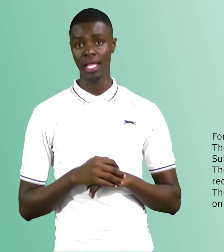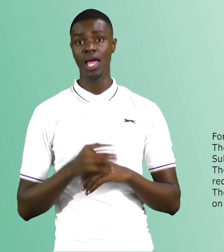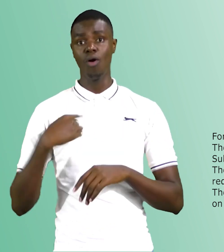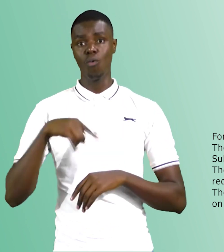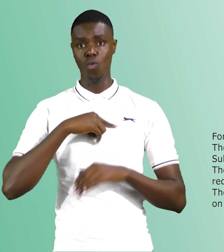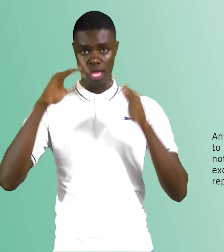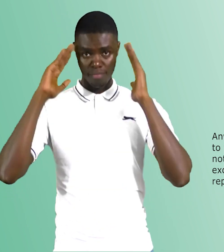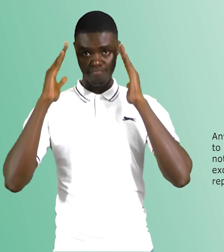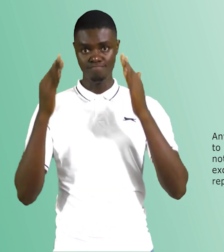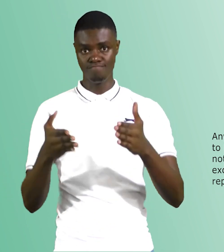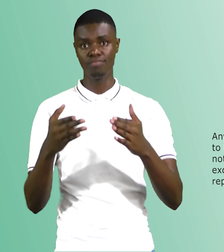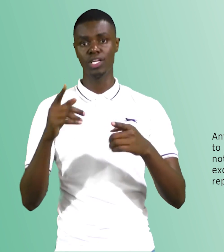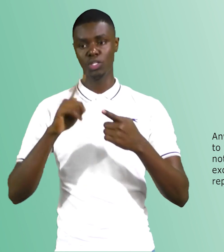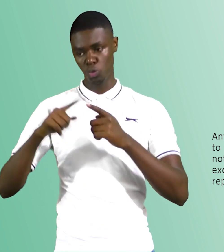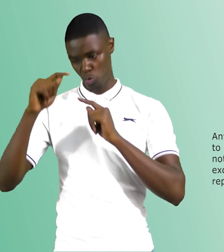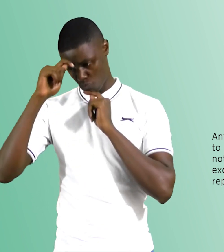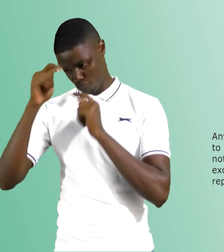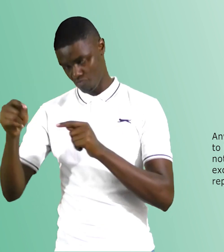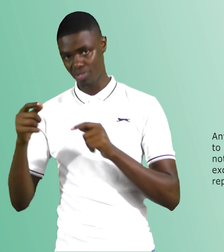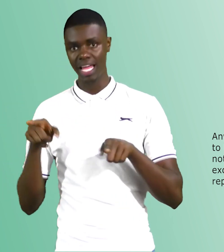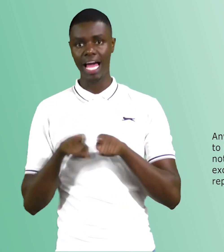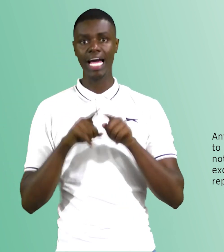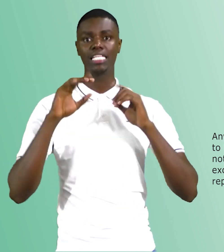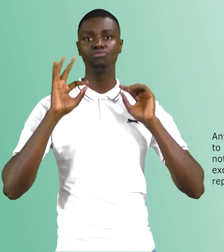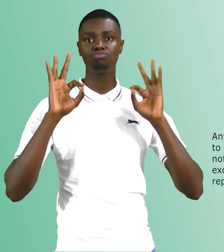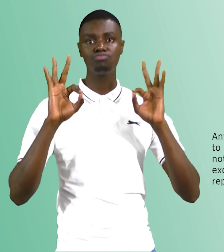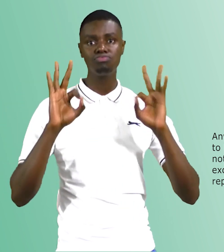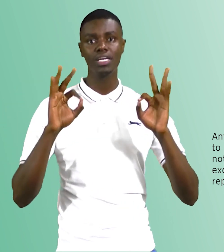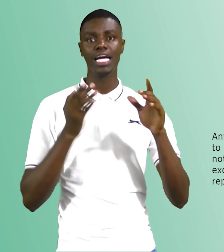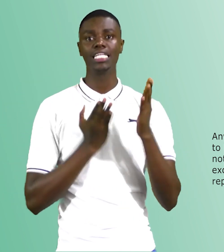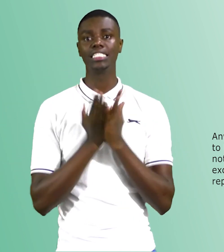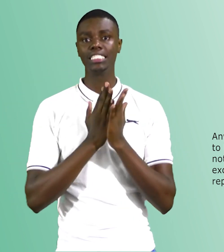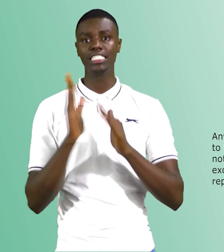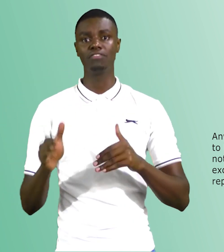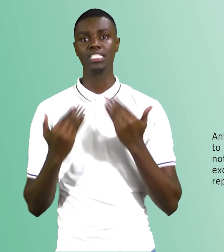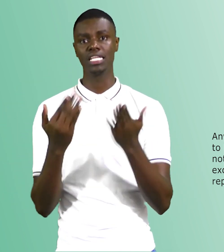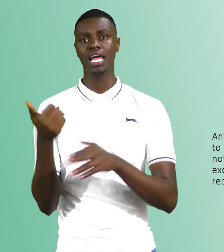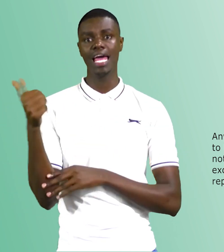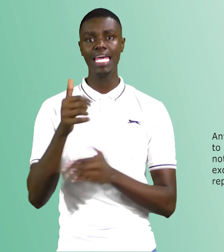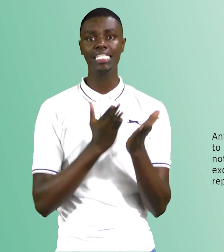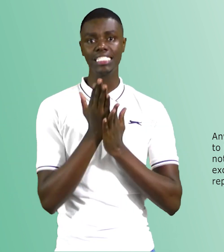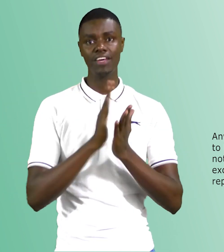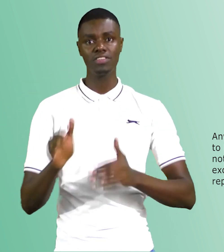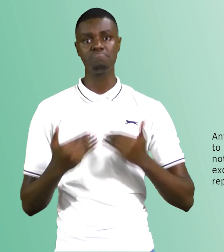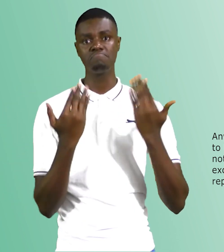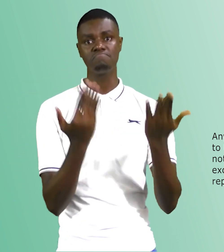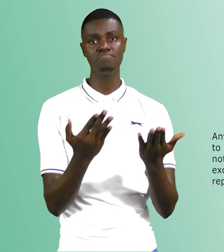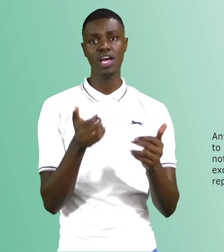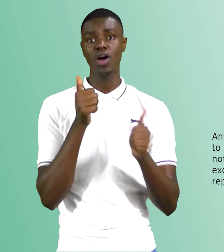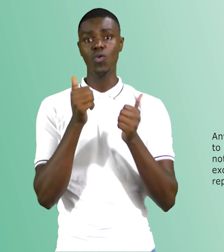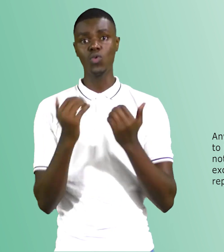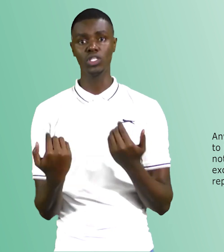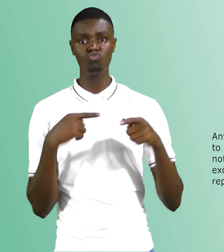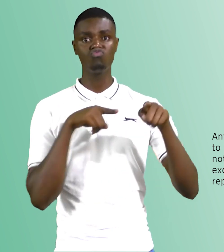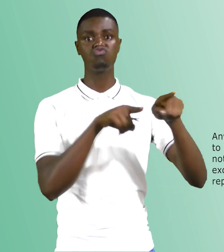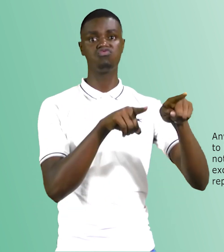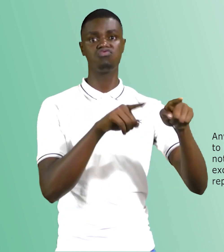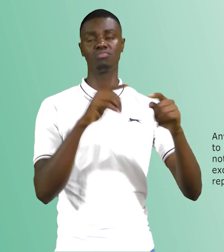We are committed to courtesy and excellence in service delivery. Any service rendered that does not conform to